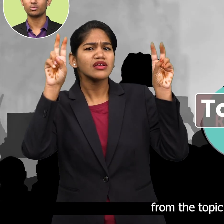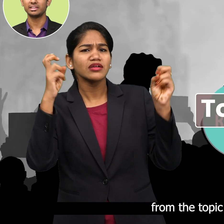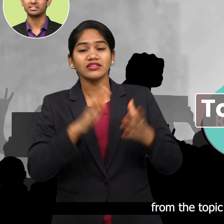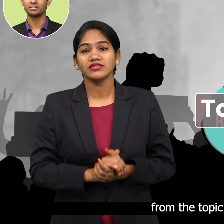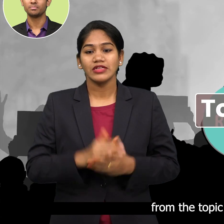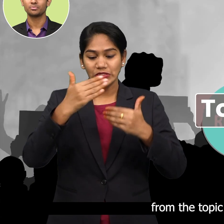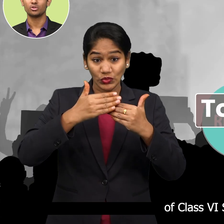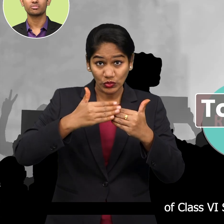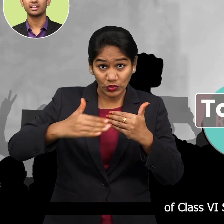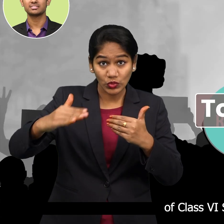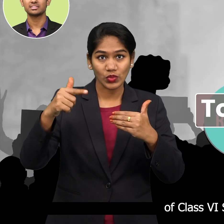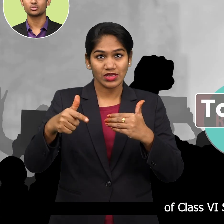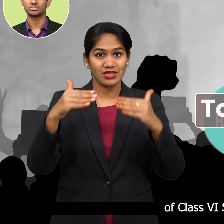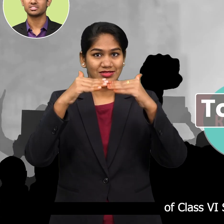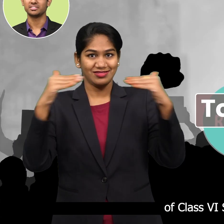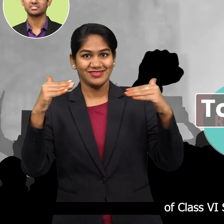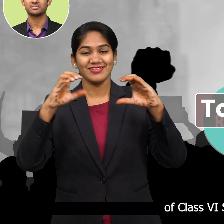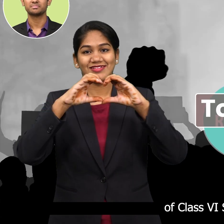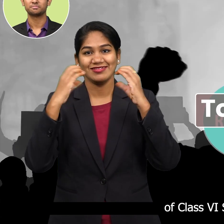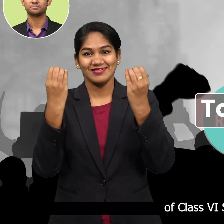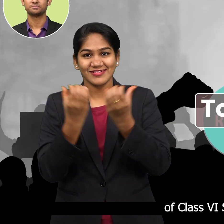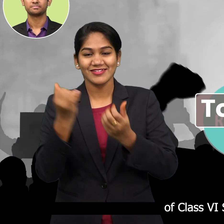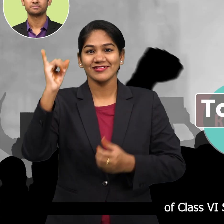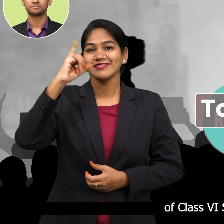Towards Equality of Class 6 Social Studies.